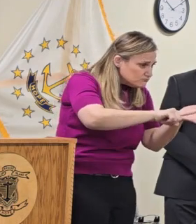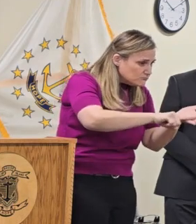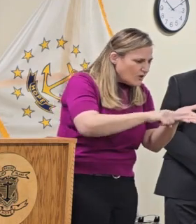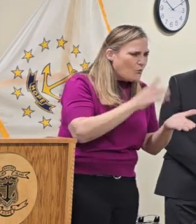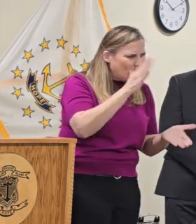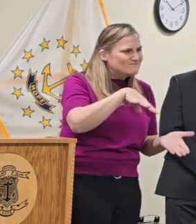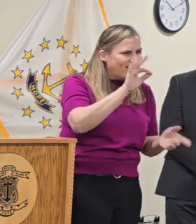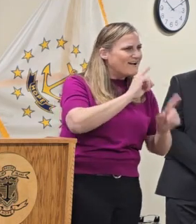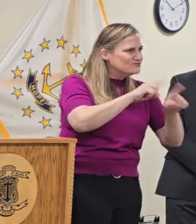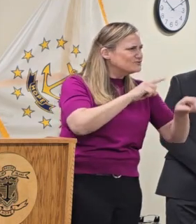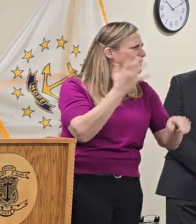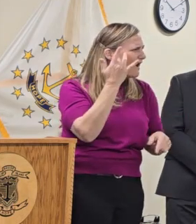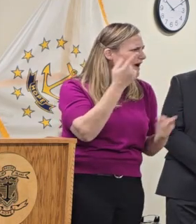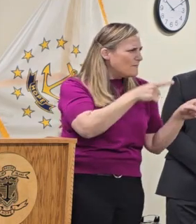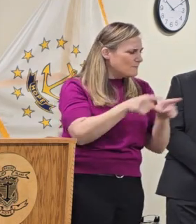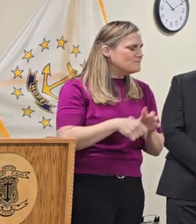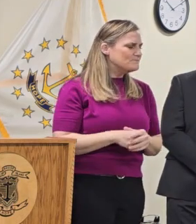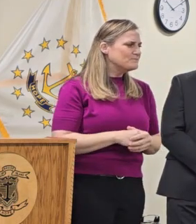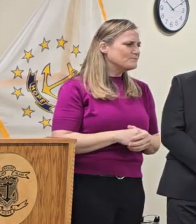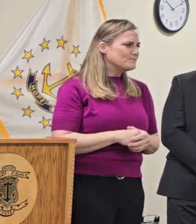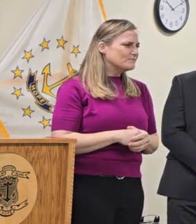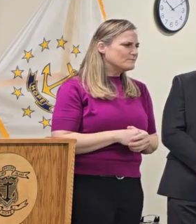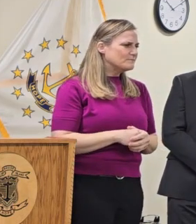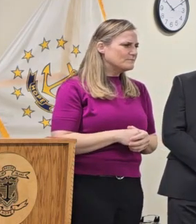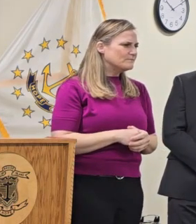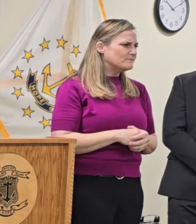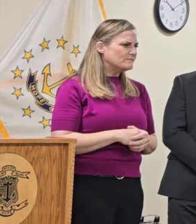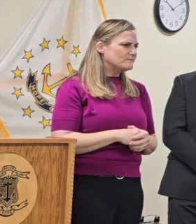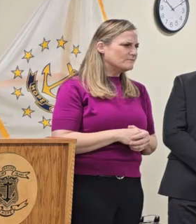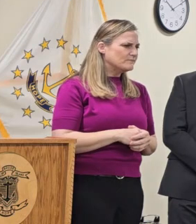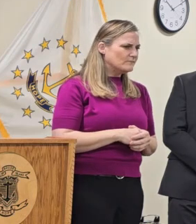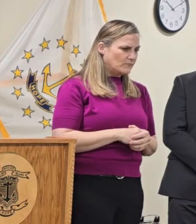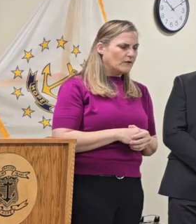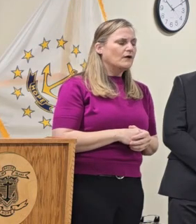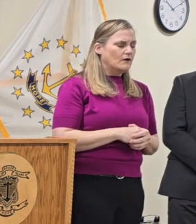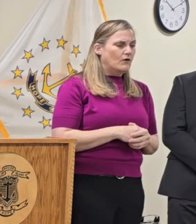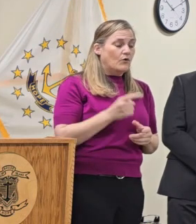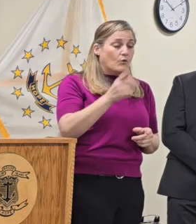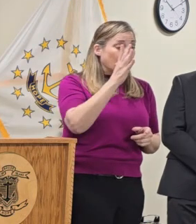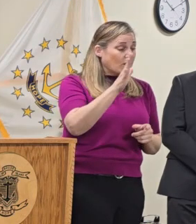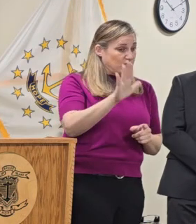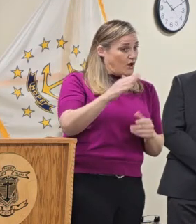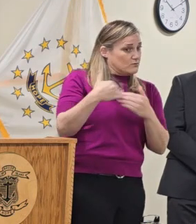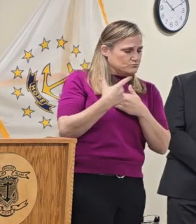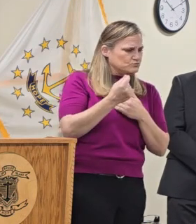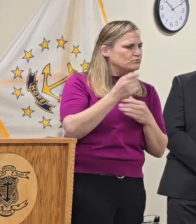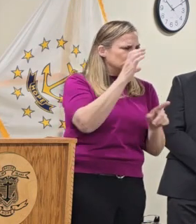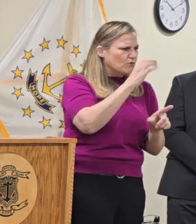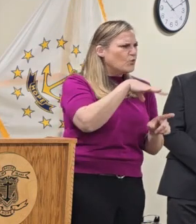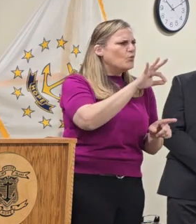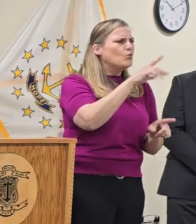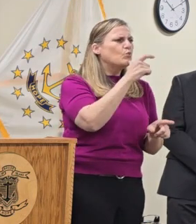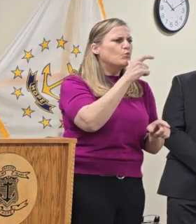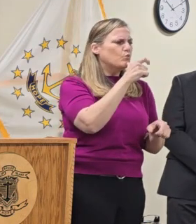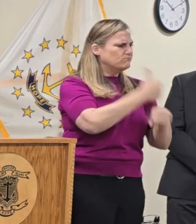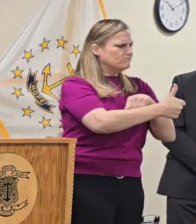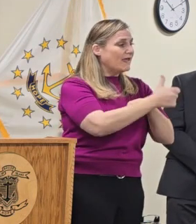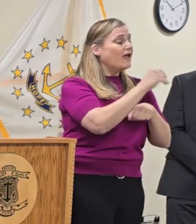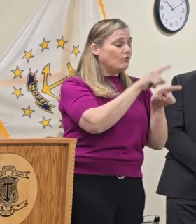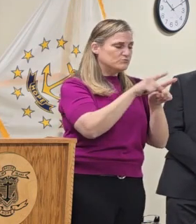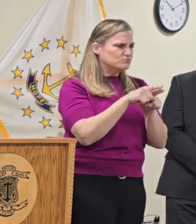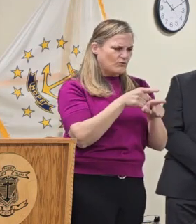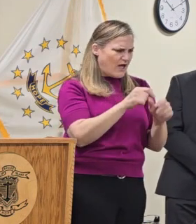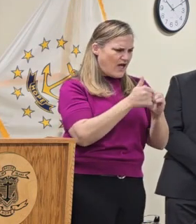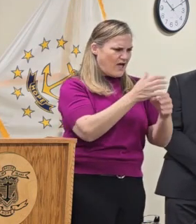accountable. Just like I've said, we're going to build a brand new bridge, and we're going to do it right, and we're going to keep